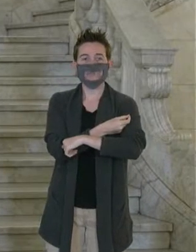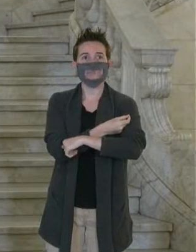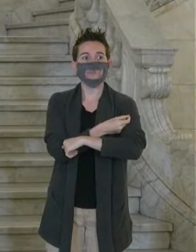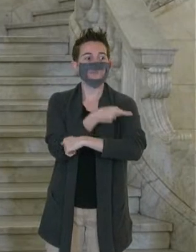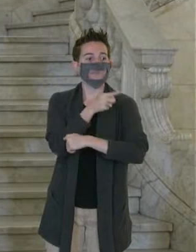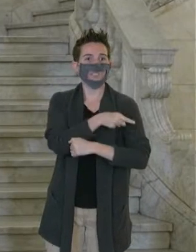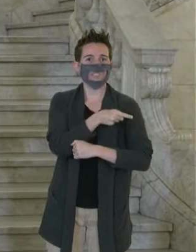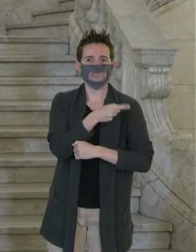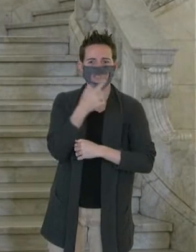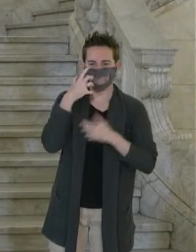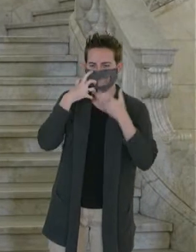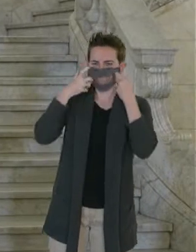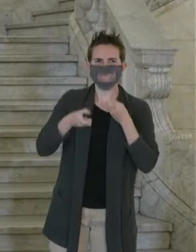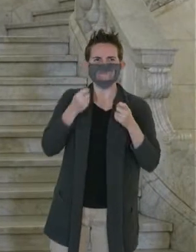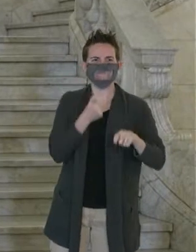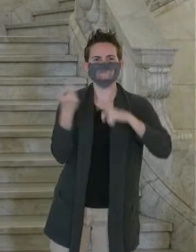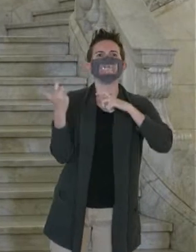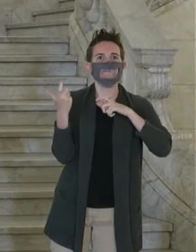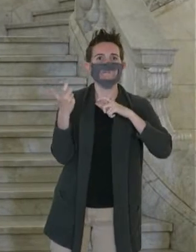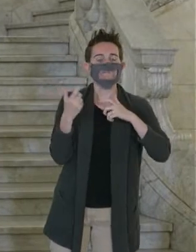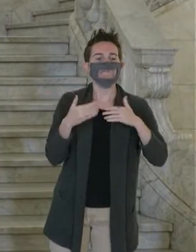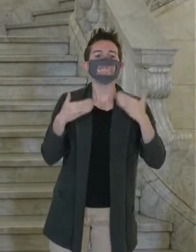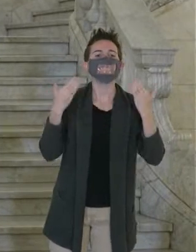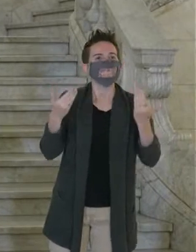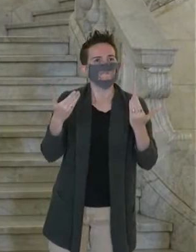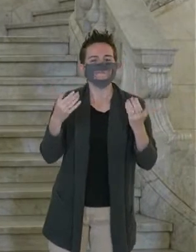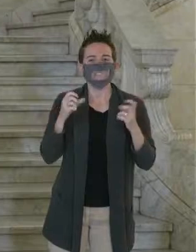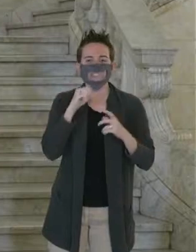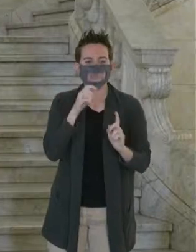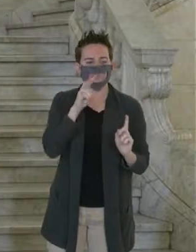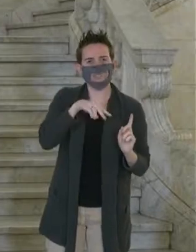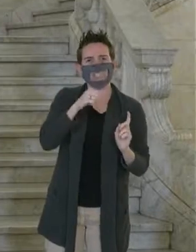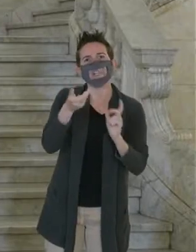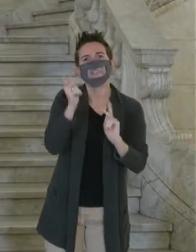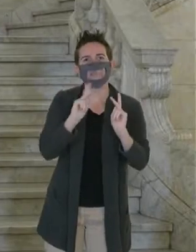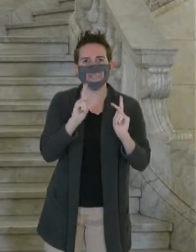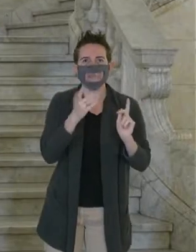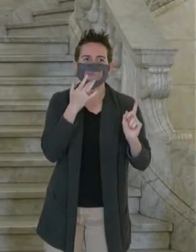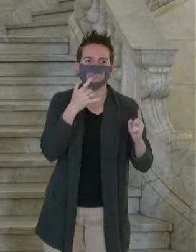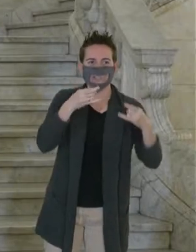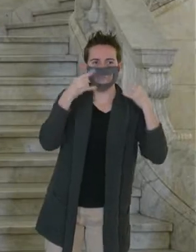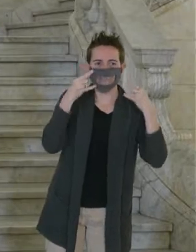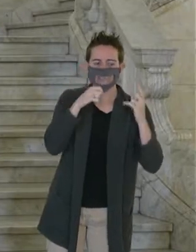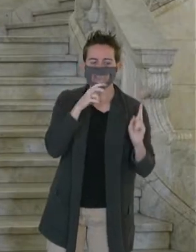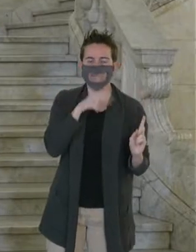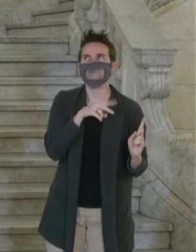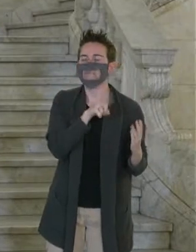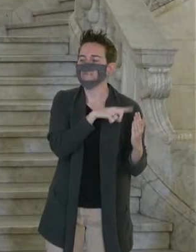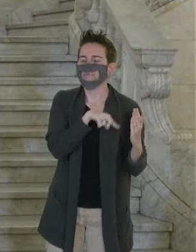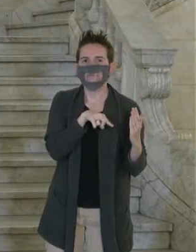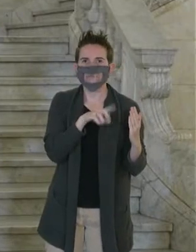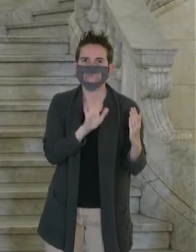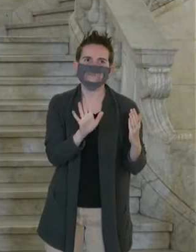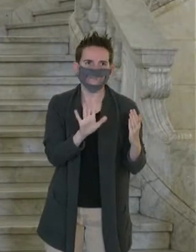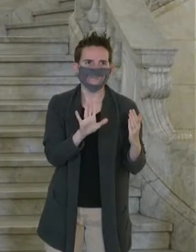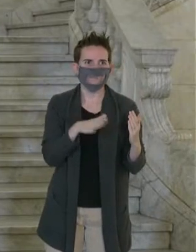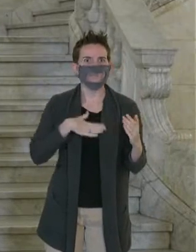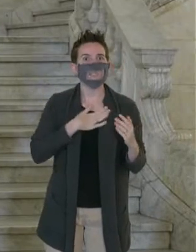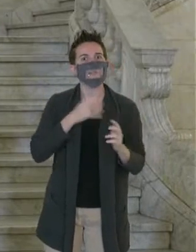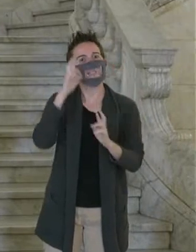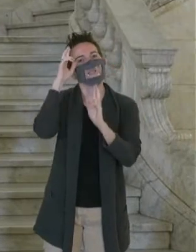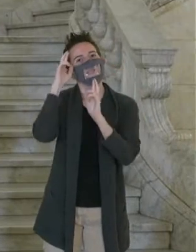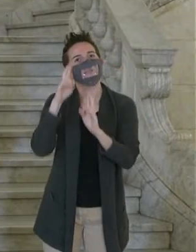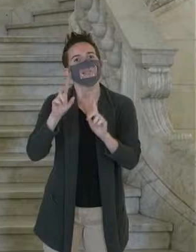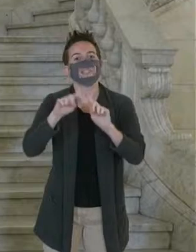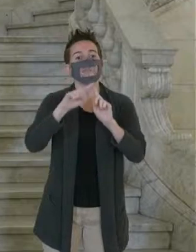and don't want to wear one, please don't pass judgment on others who do. And we ask that you respect the